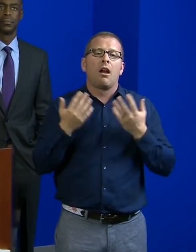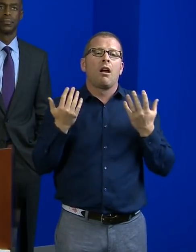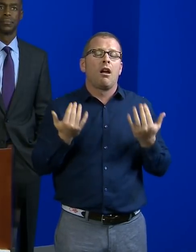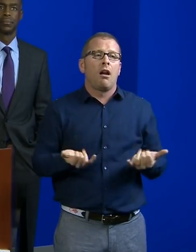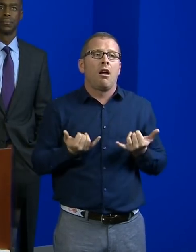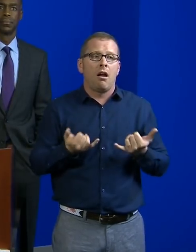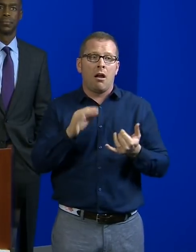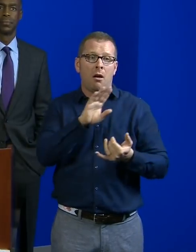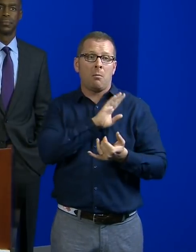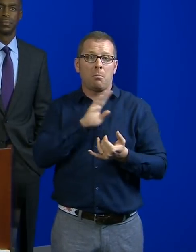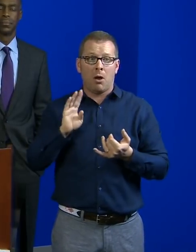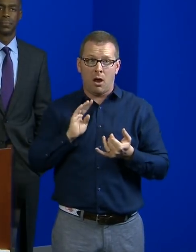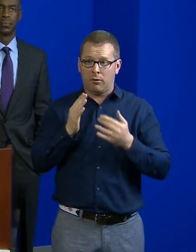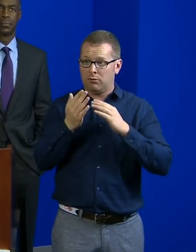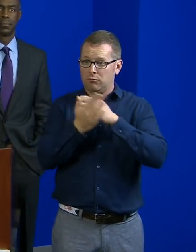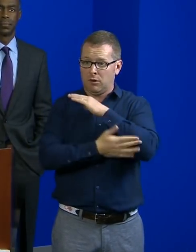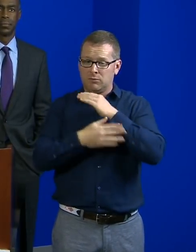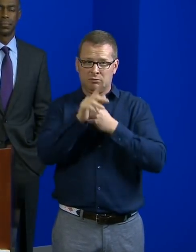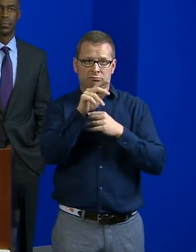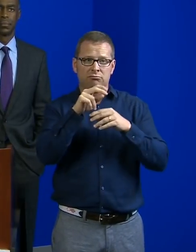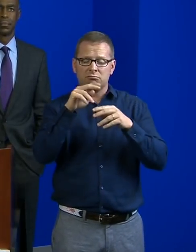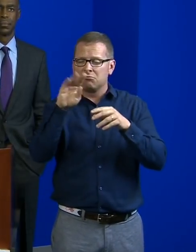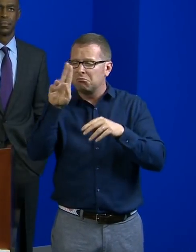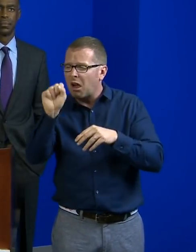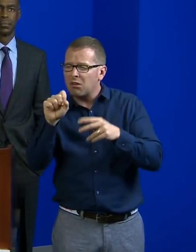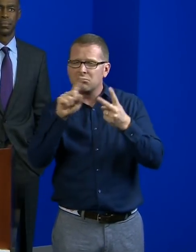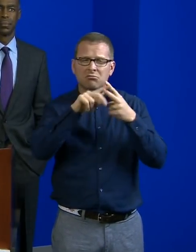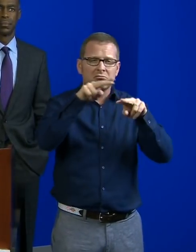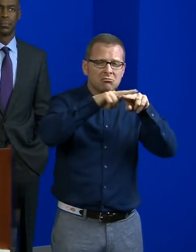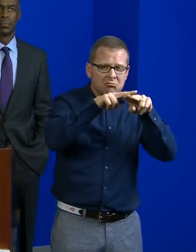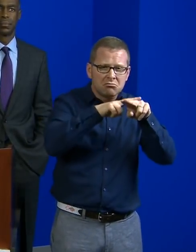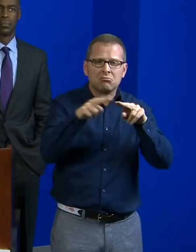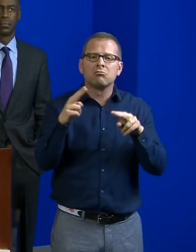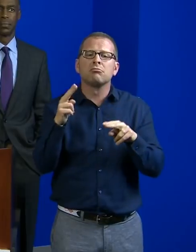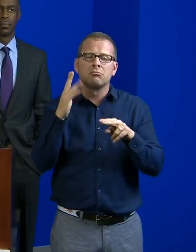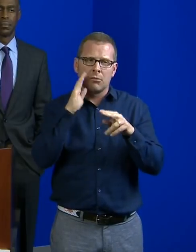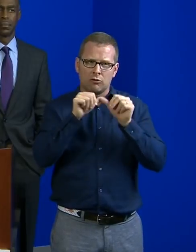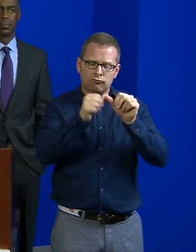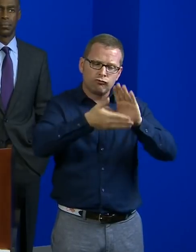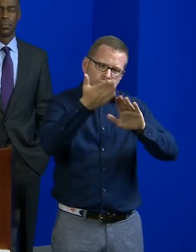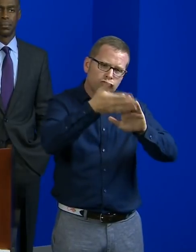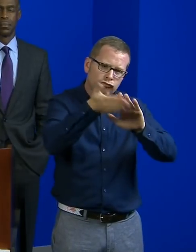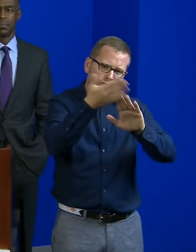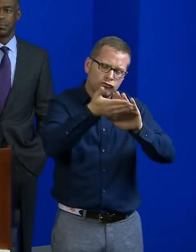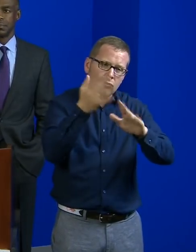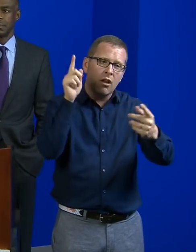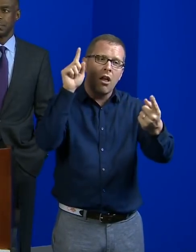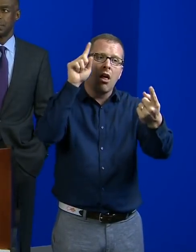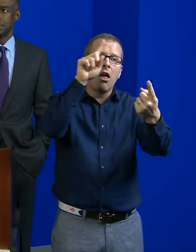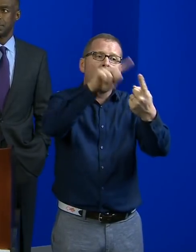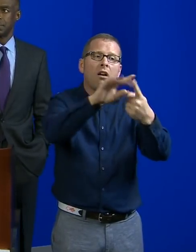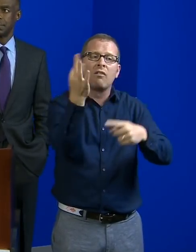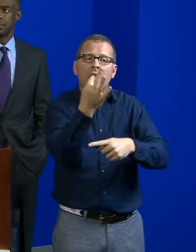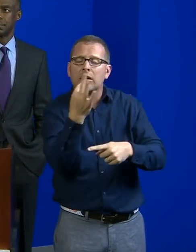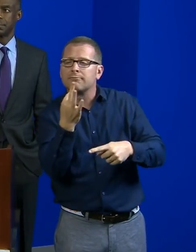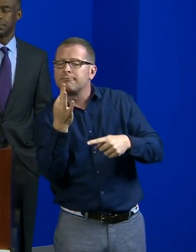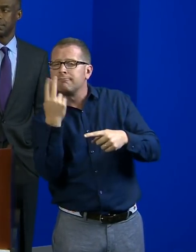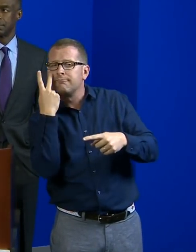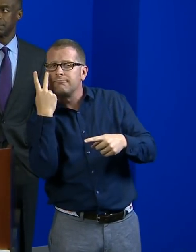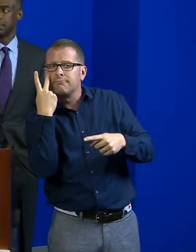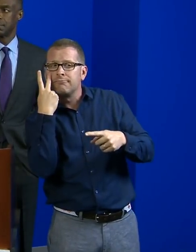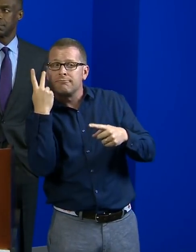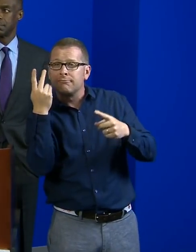residents. Broward County Transit continues on a regular schedule until Friday, depending on the severity of the tropical storm